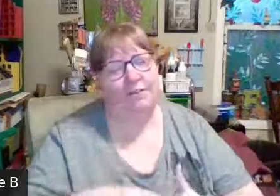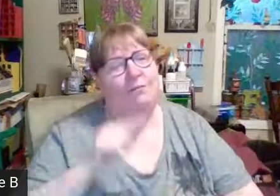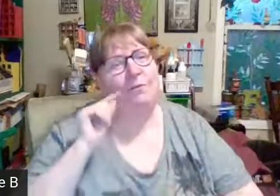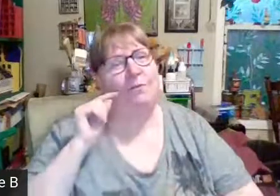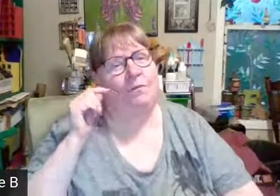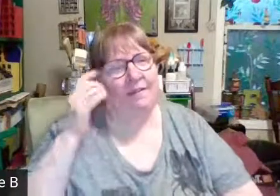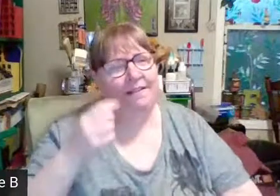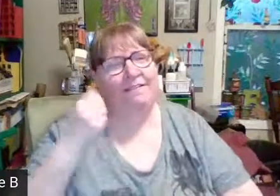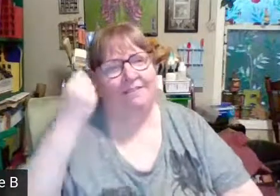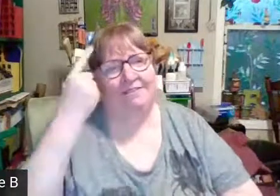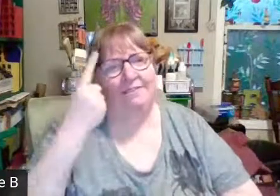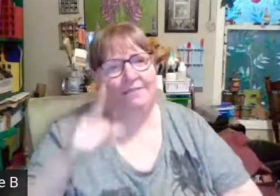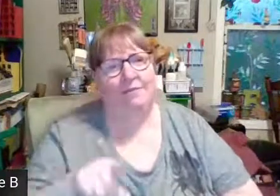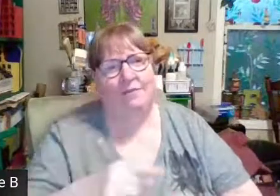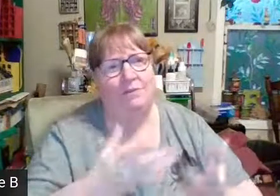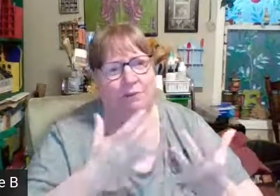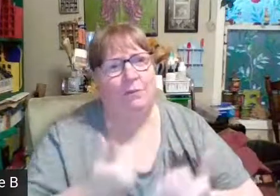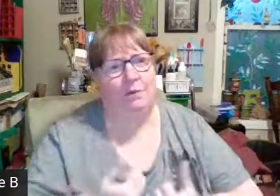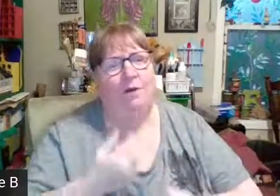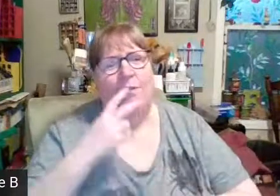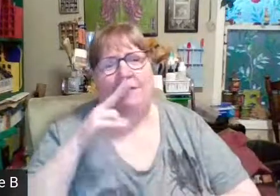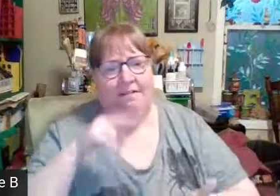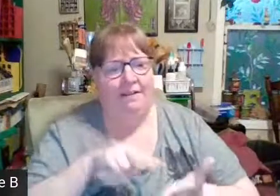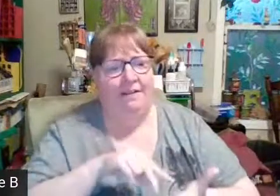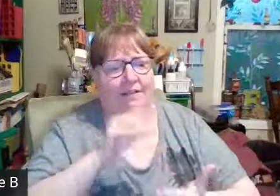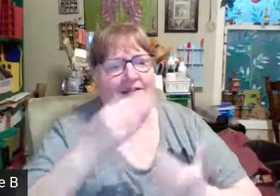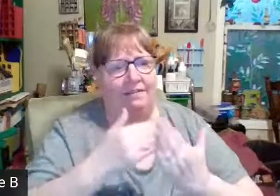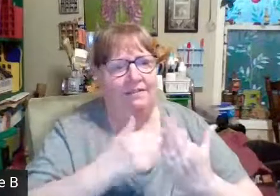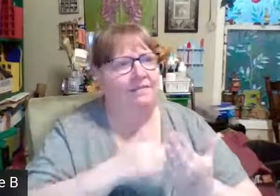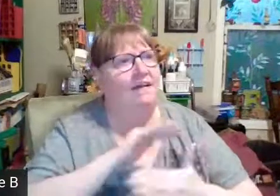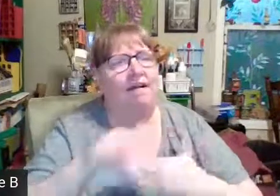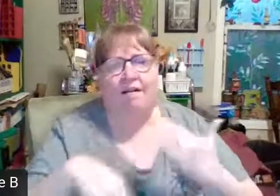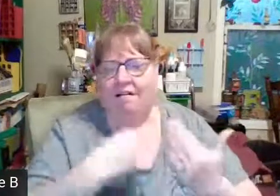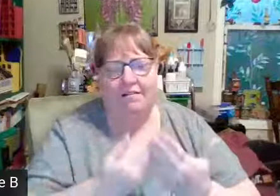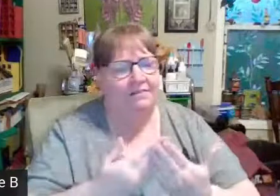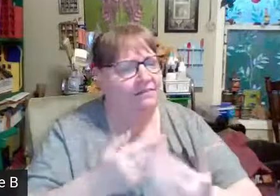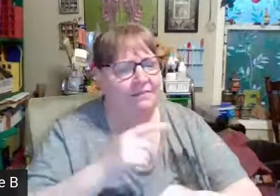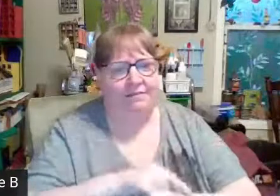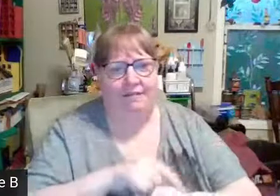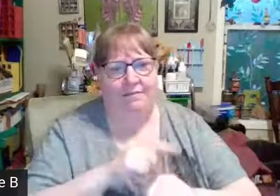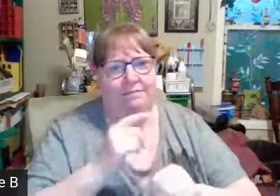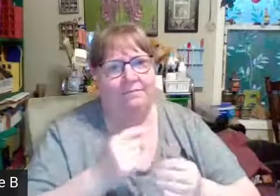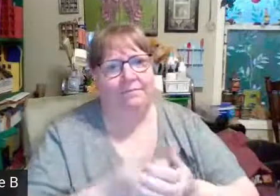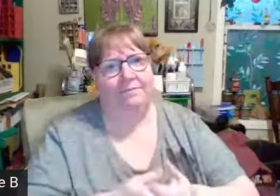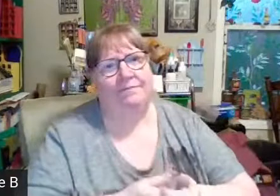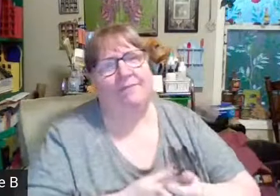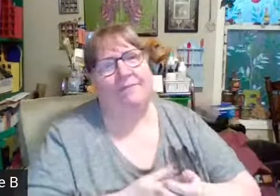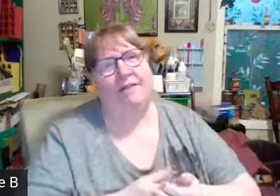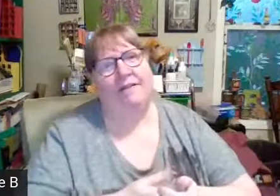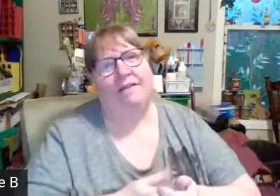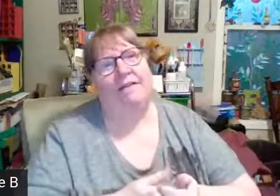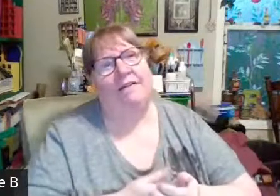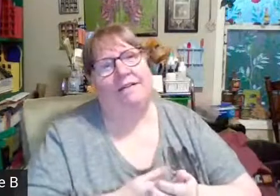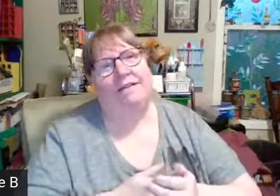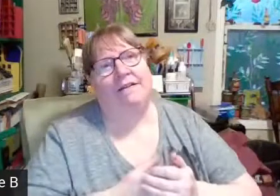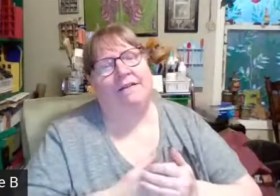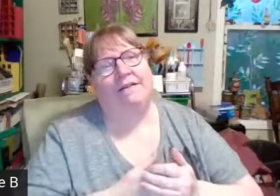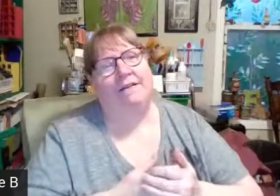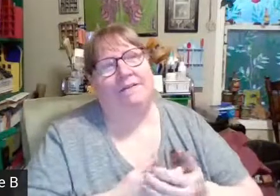at this wish list all the time. And I feel like that's how I get to know some of you,